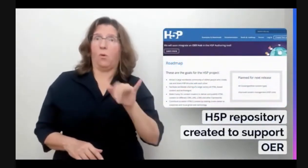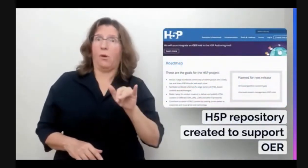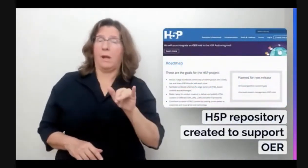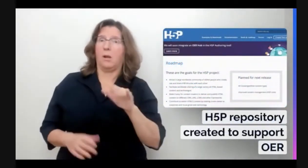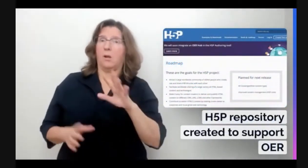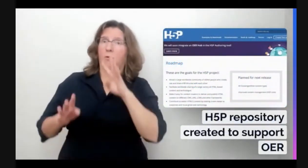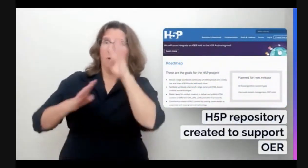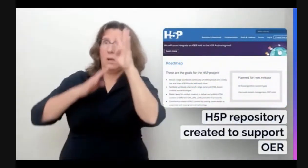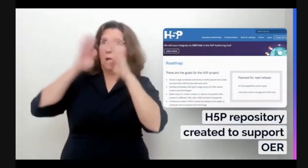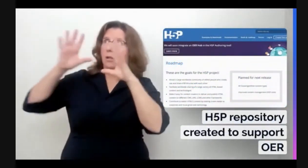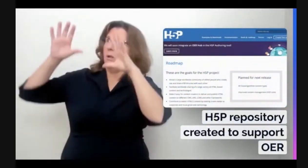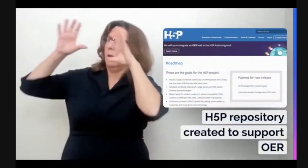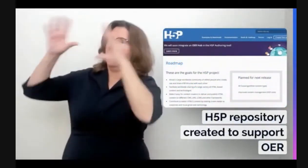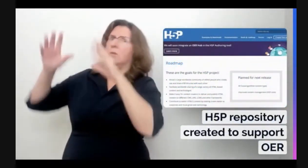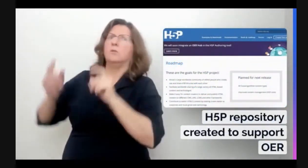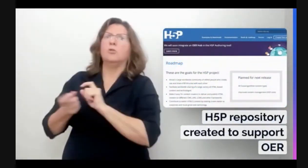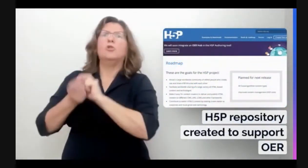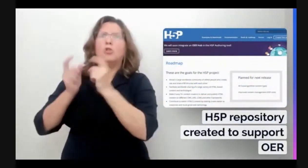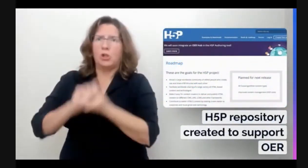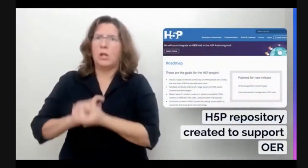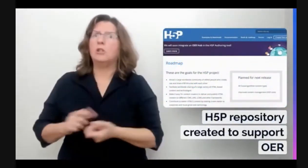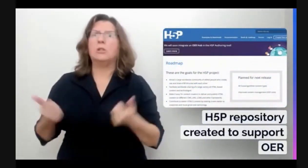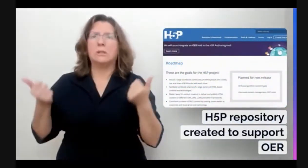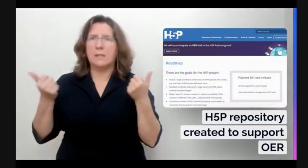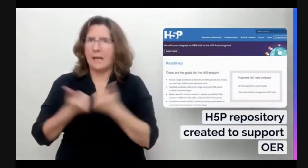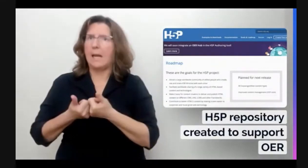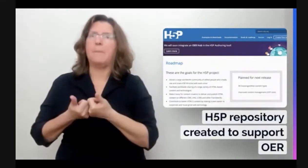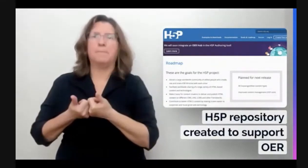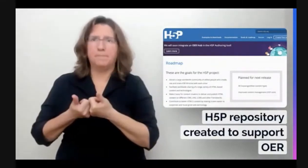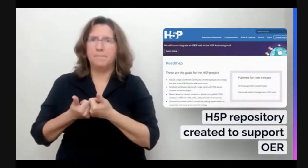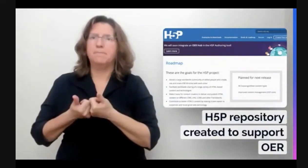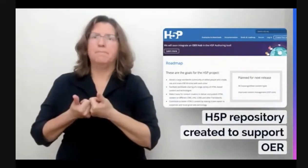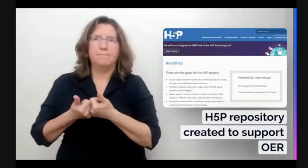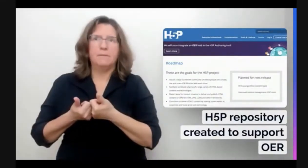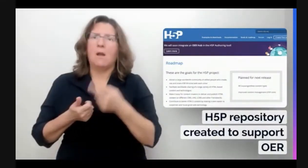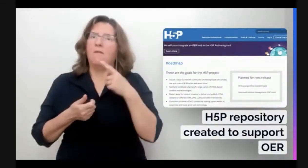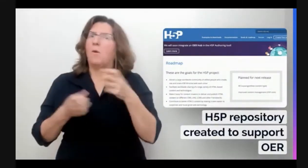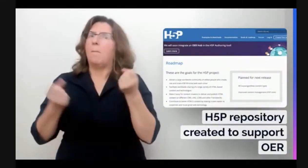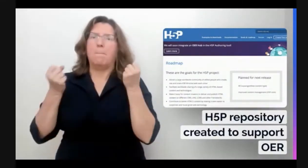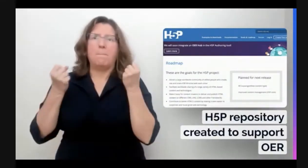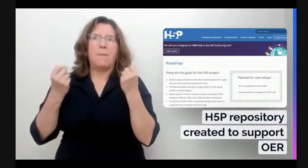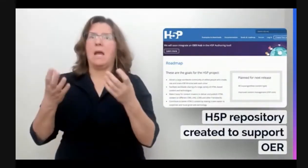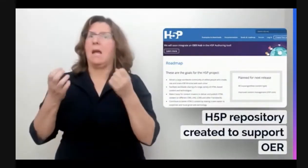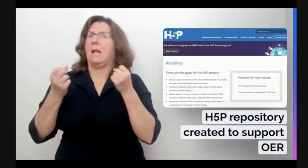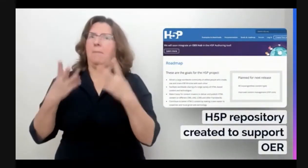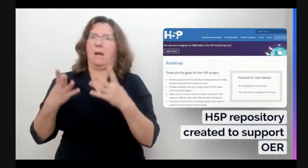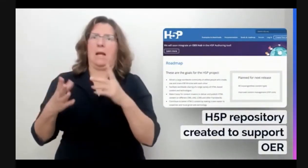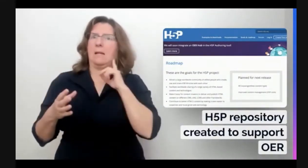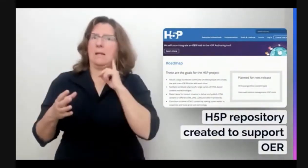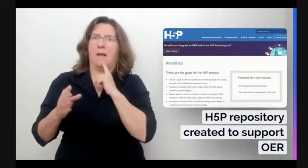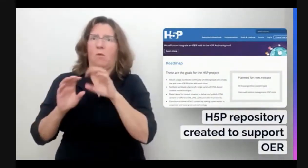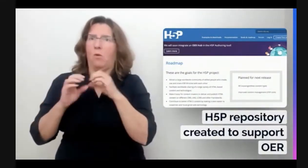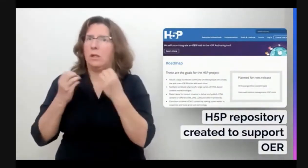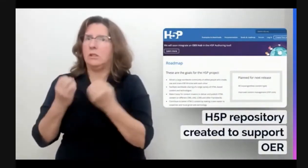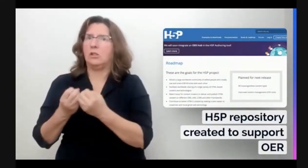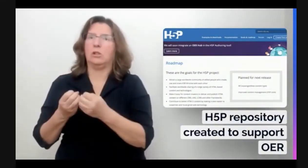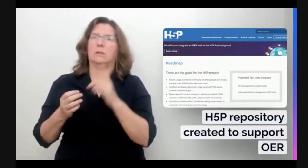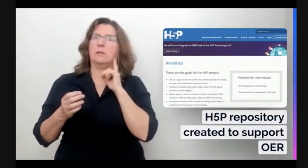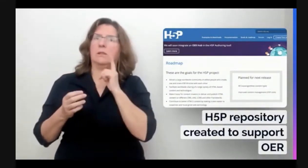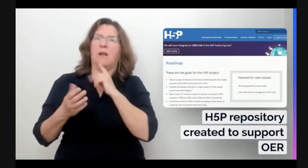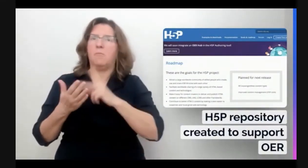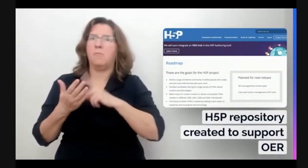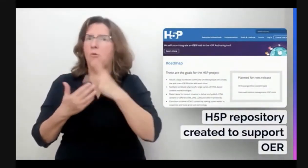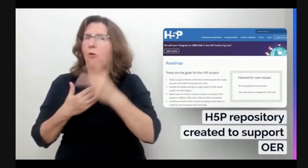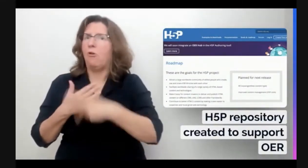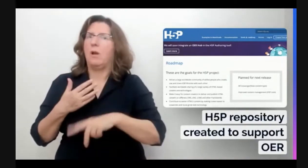The repository option through H5P is a game changer. When I consider all the deaf